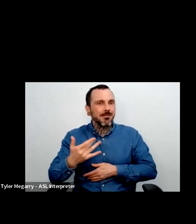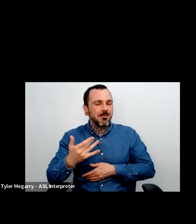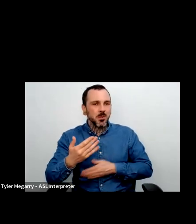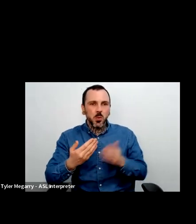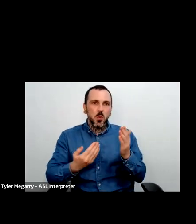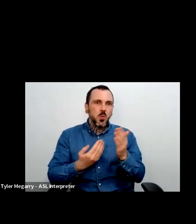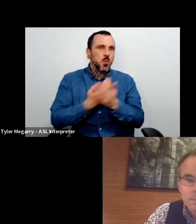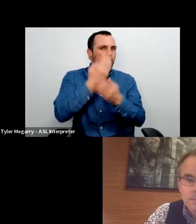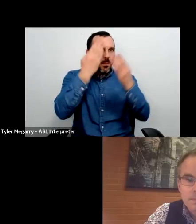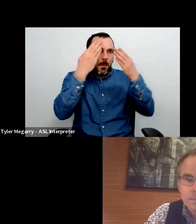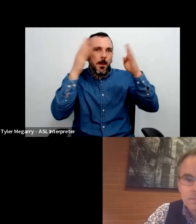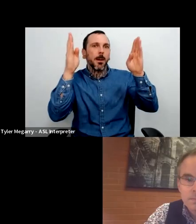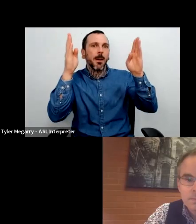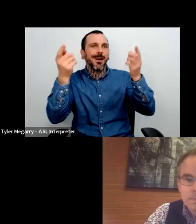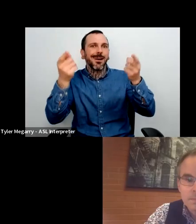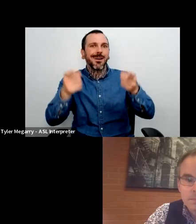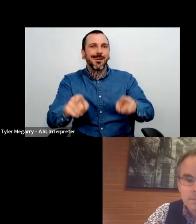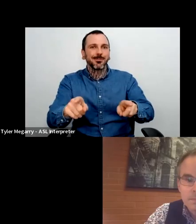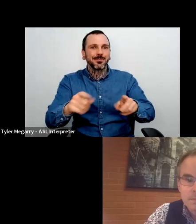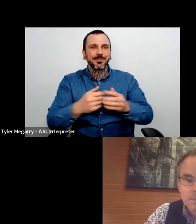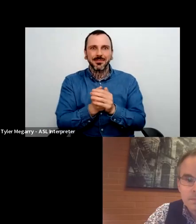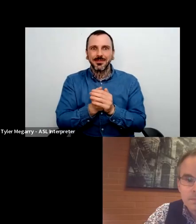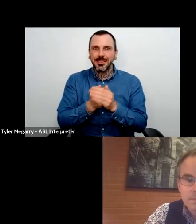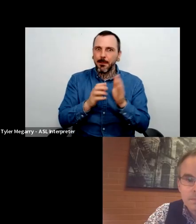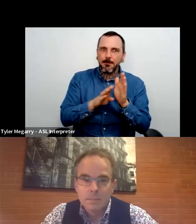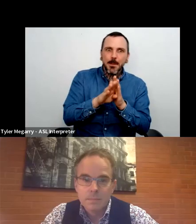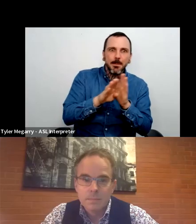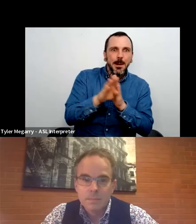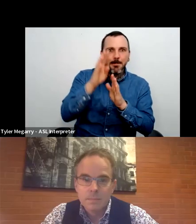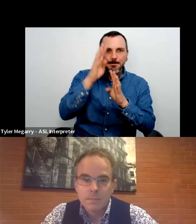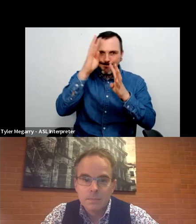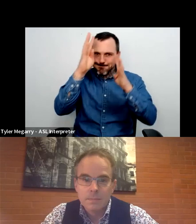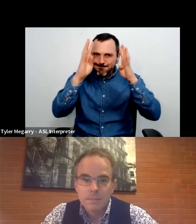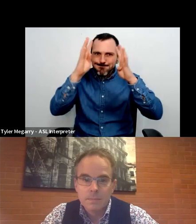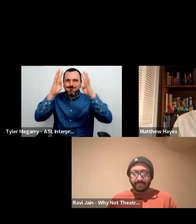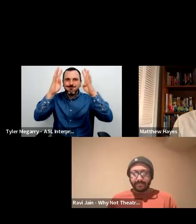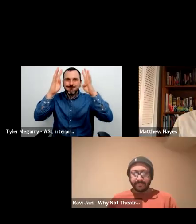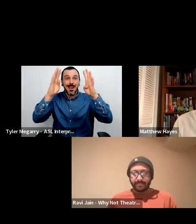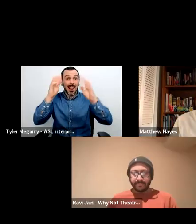and expansive reflection about what the theater can